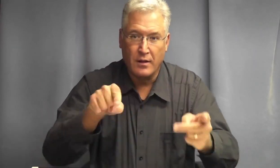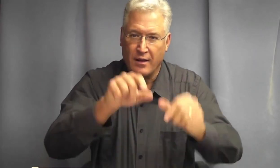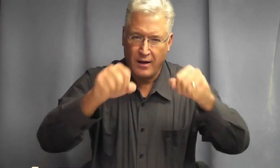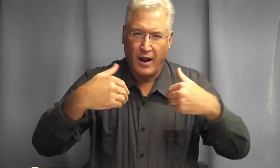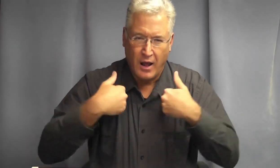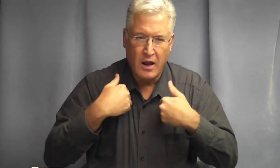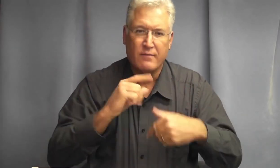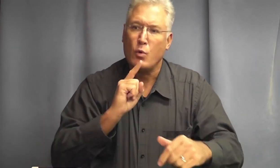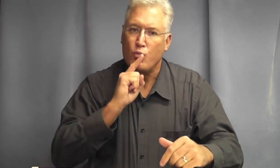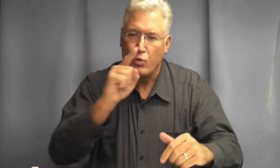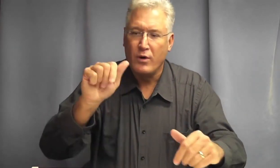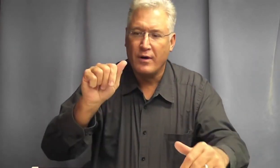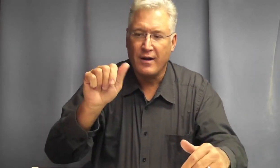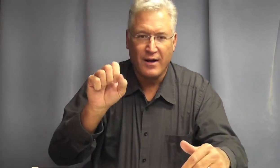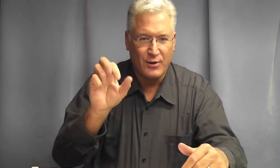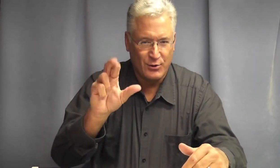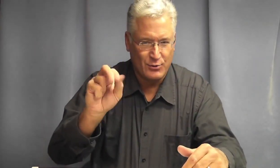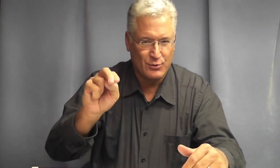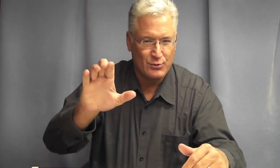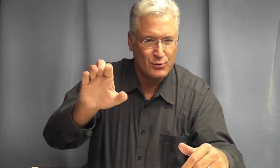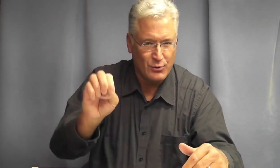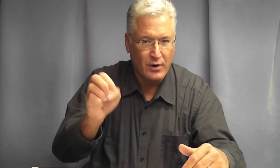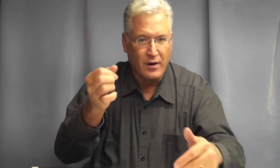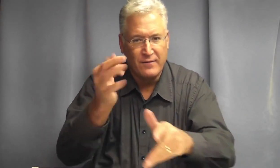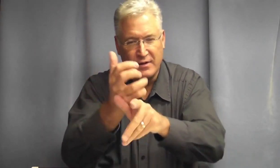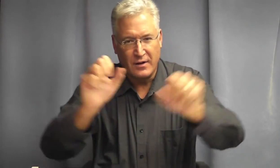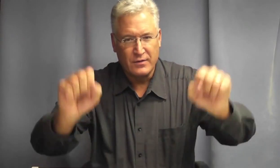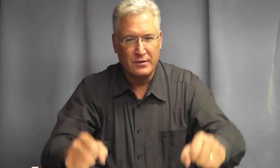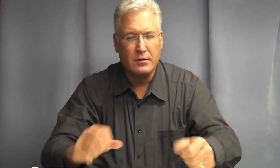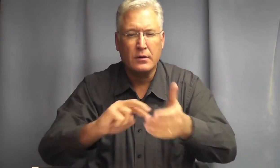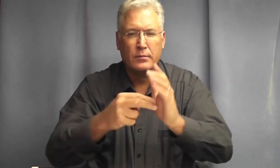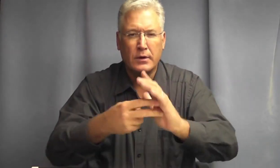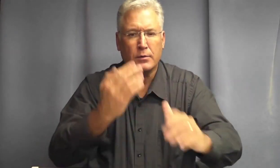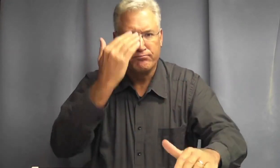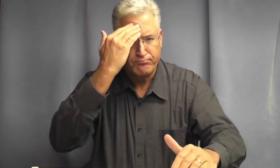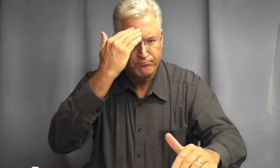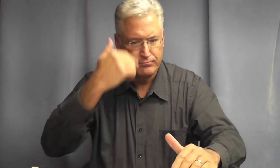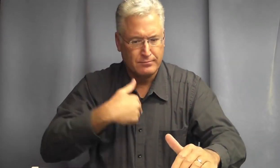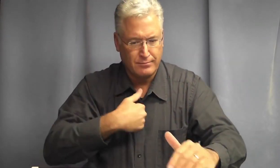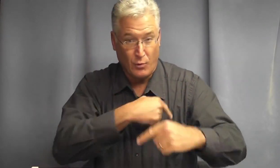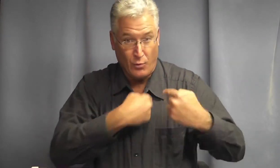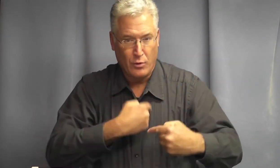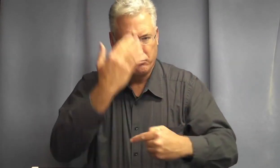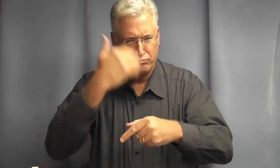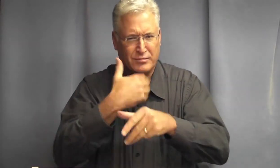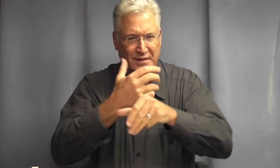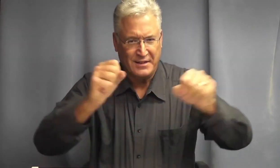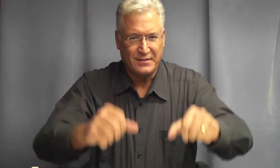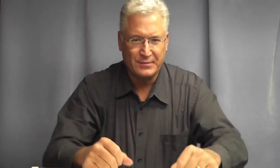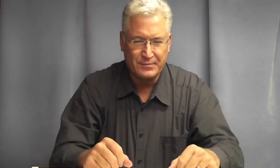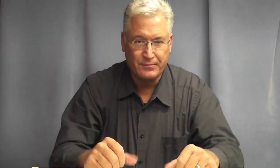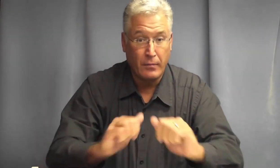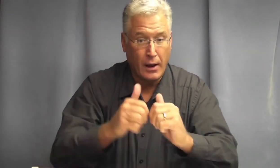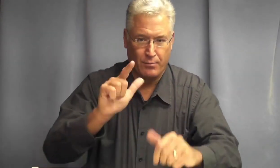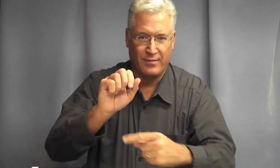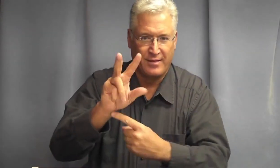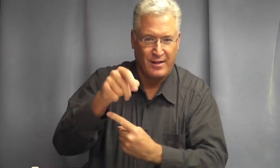see love, and secondly, that we have the assurance of salvation. We know it in our hearts. We're